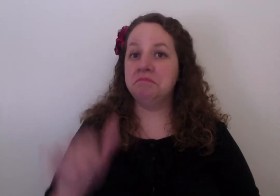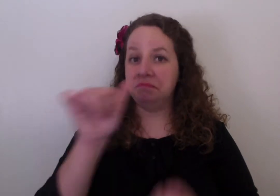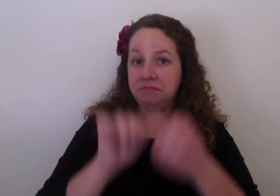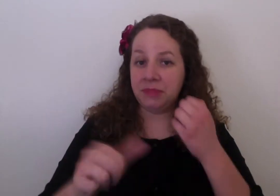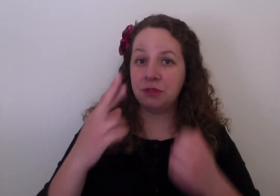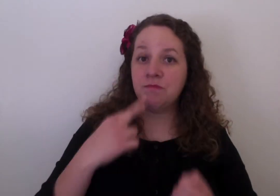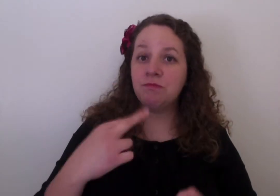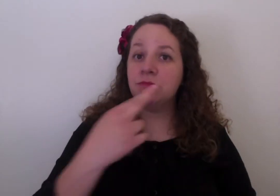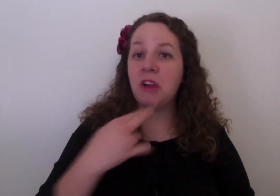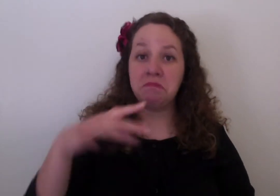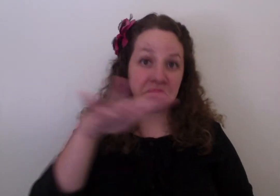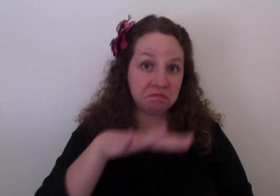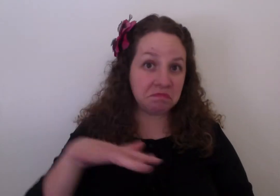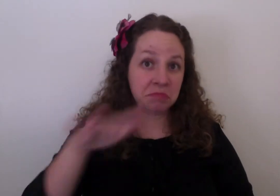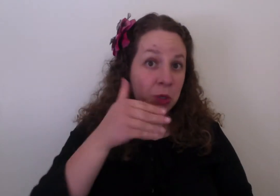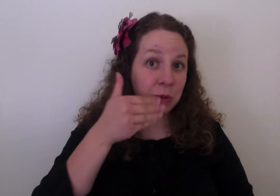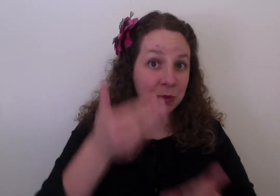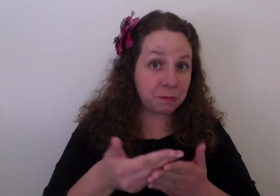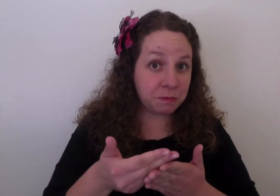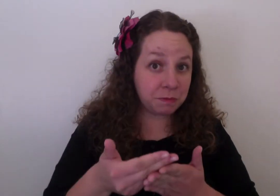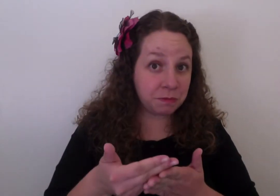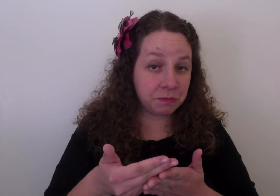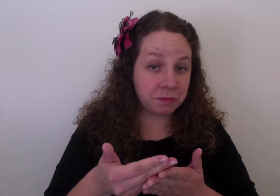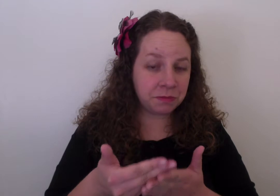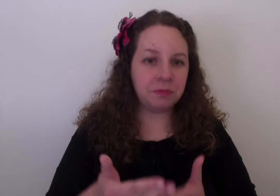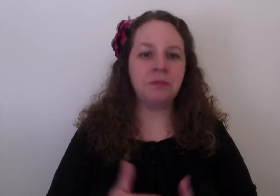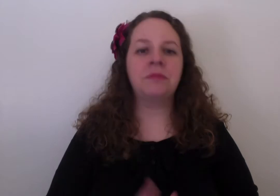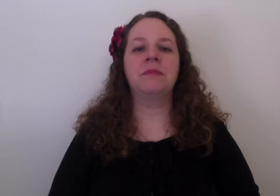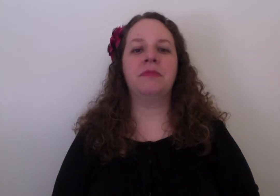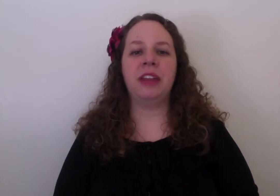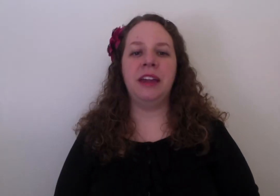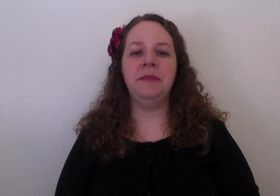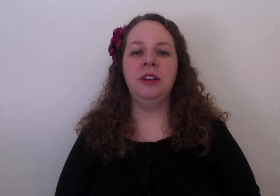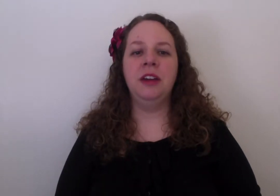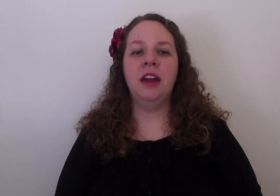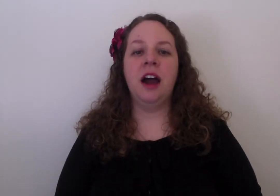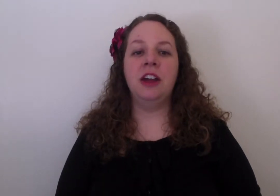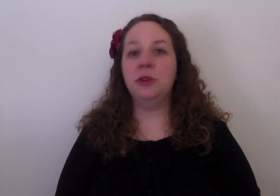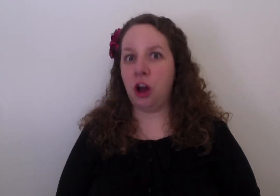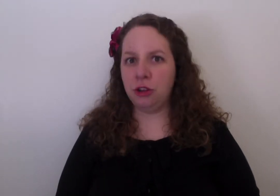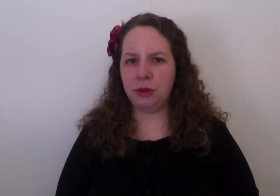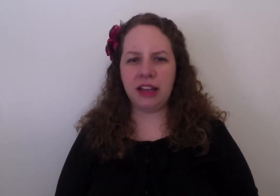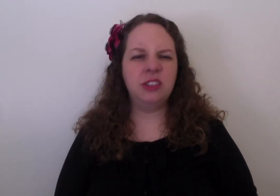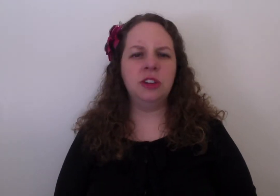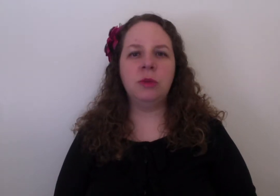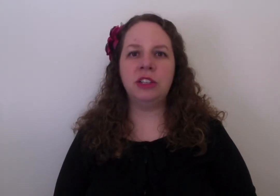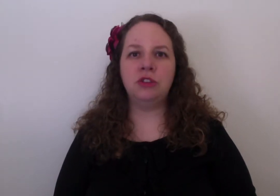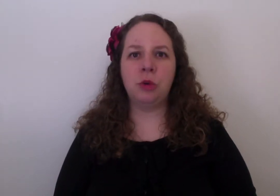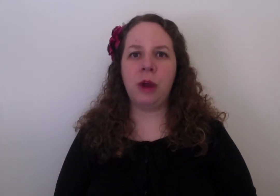okay. You could also ask good restaurant where?